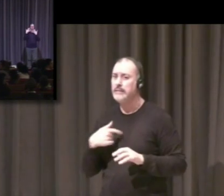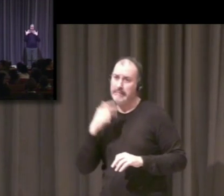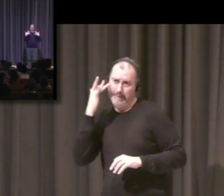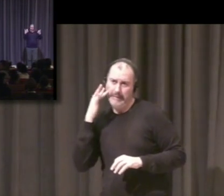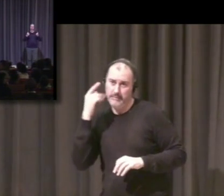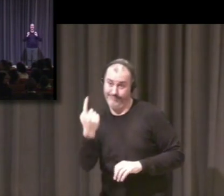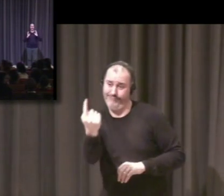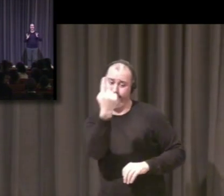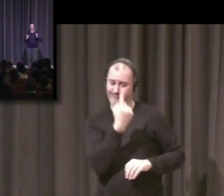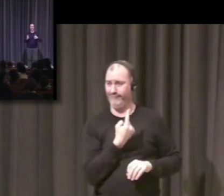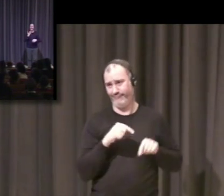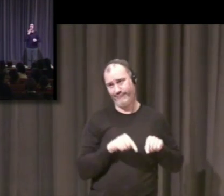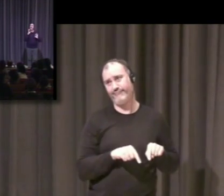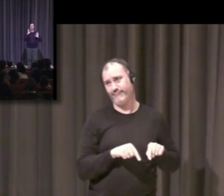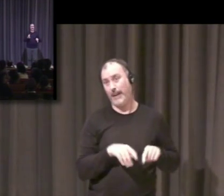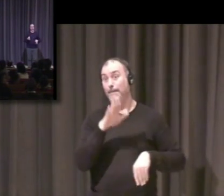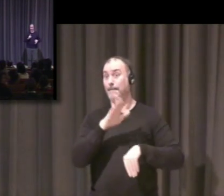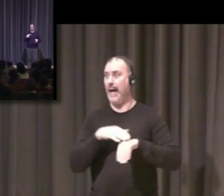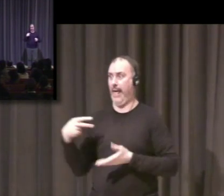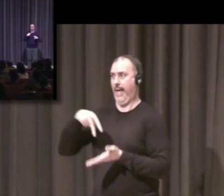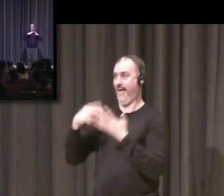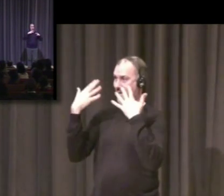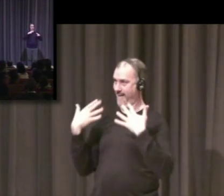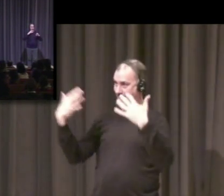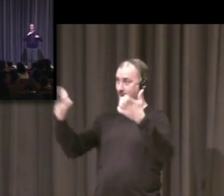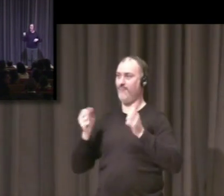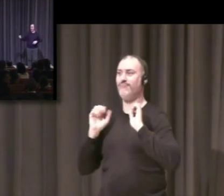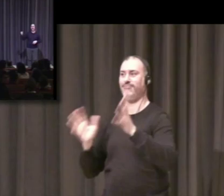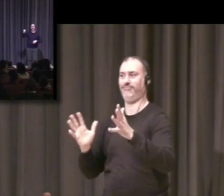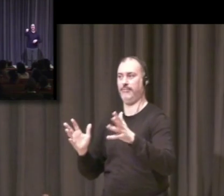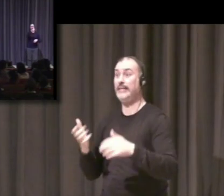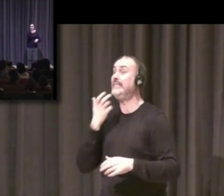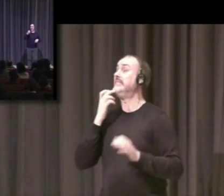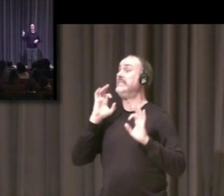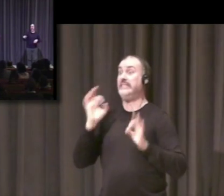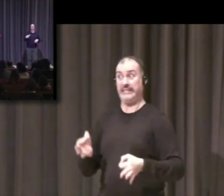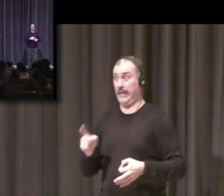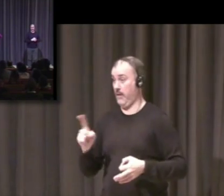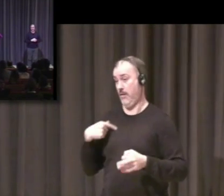can get a microphone. Do I put this on now? Yes, okay. Yes, please.